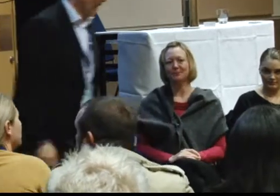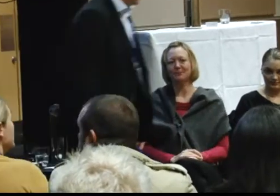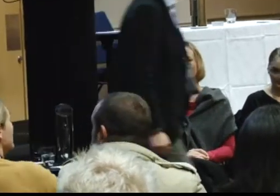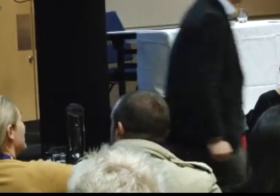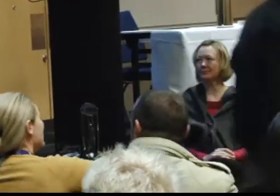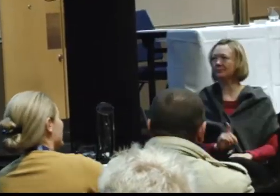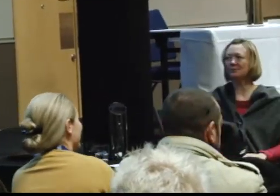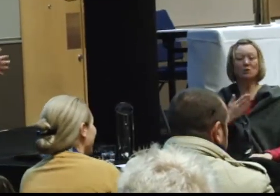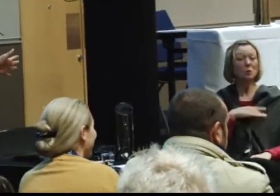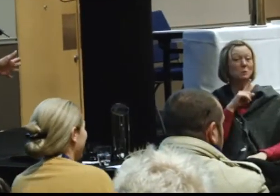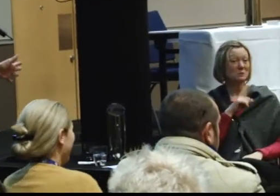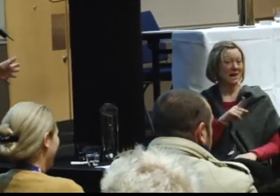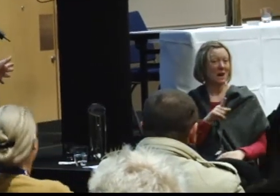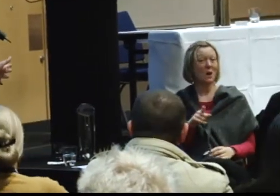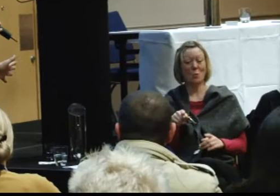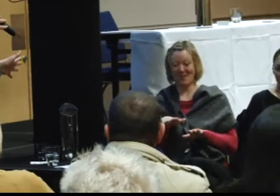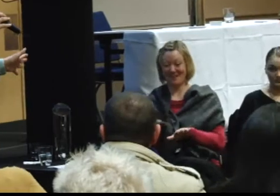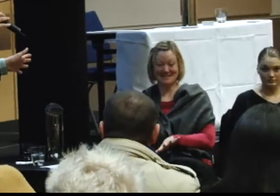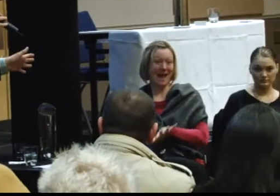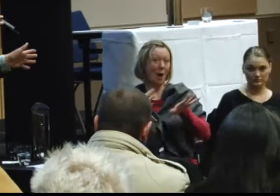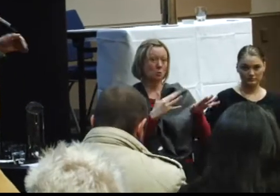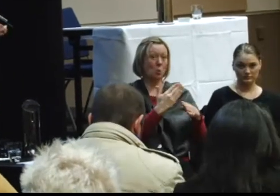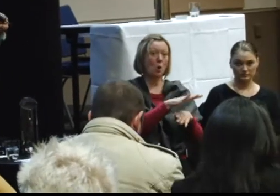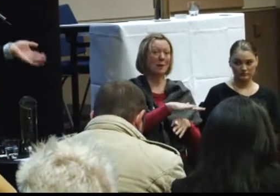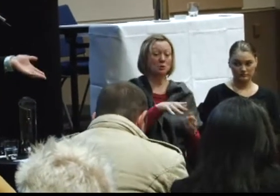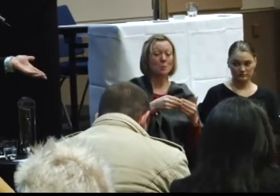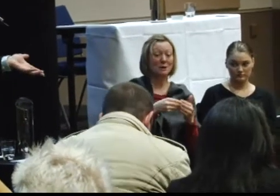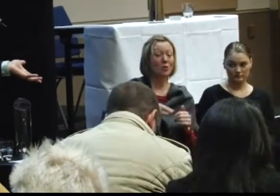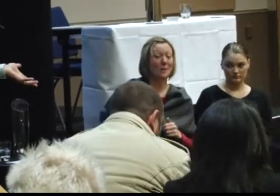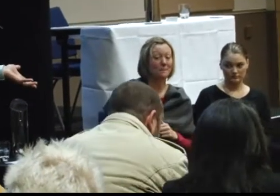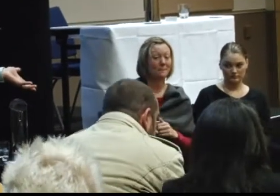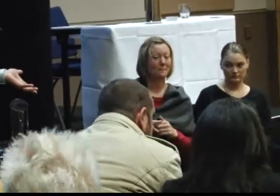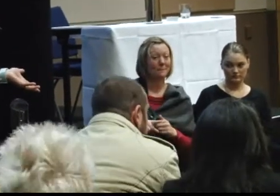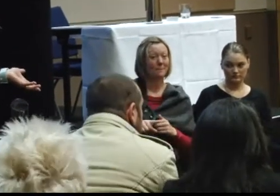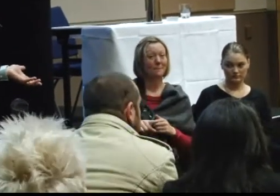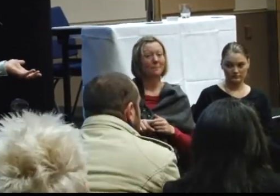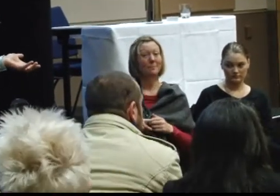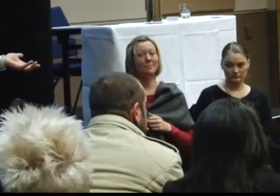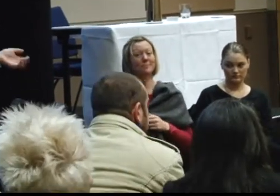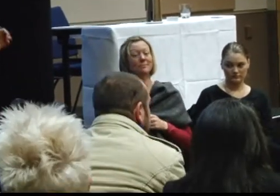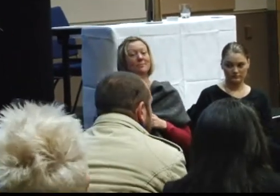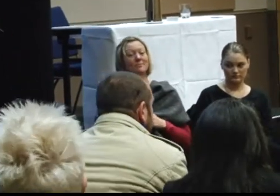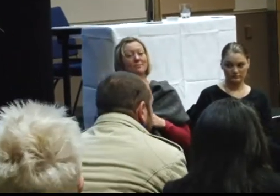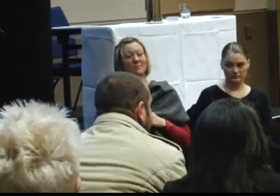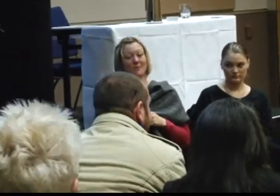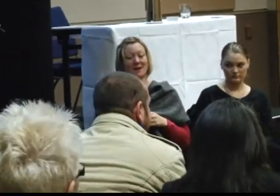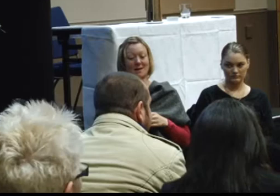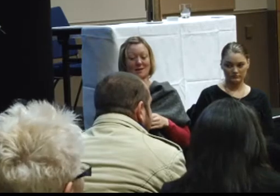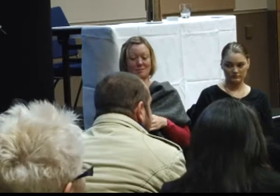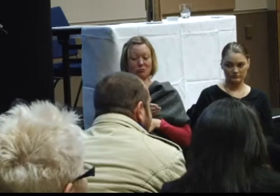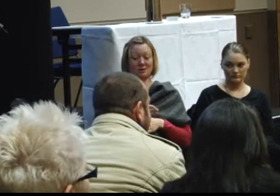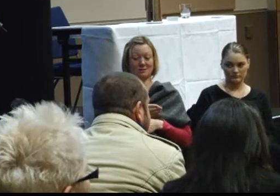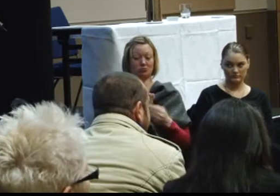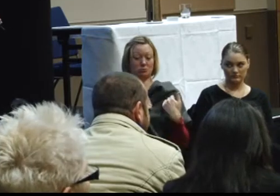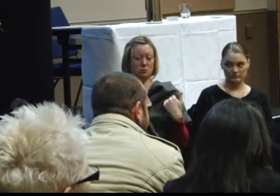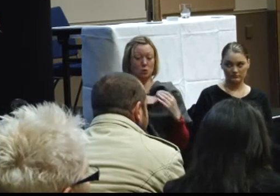2013. Thank you. I just want to say, you know, you get kids out into the workplace as a way of mentoring them and practicing, you know, responsible computing.